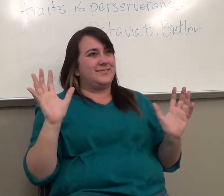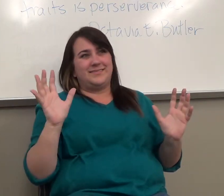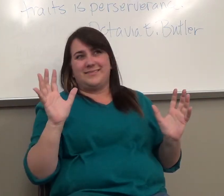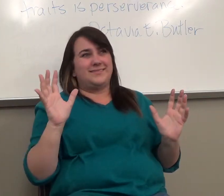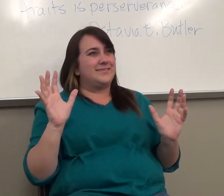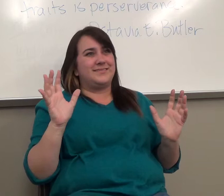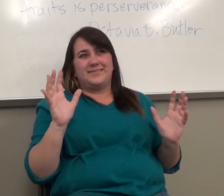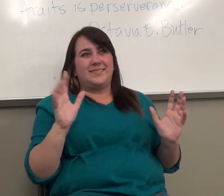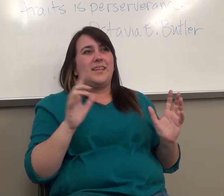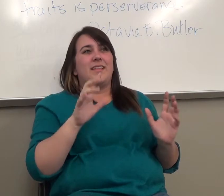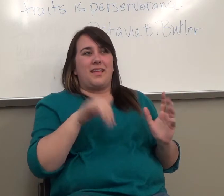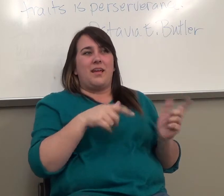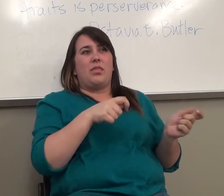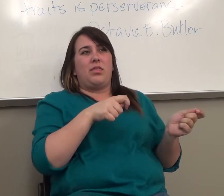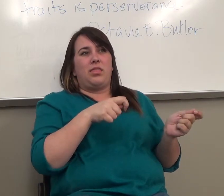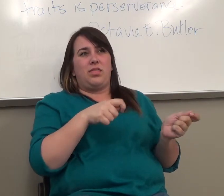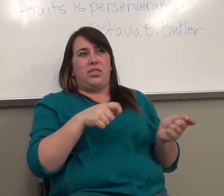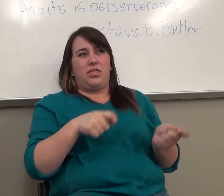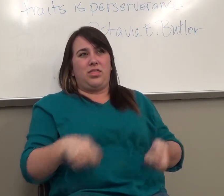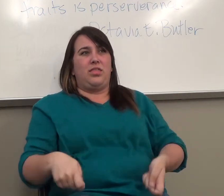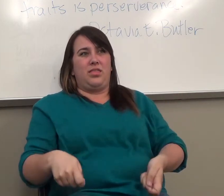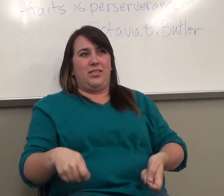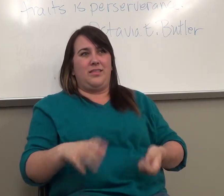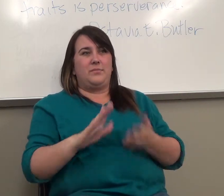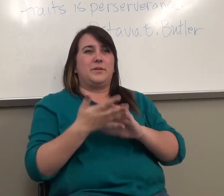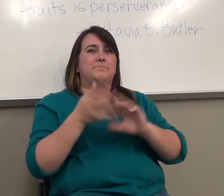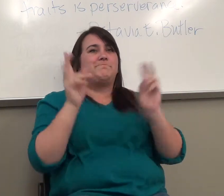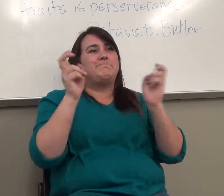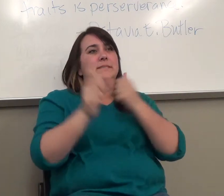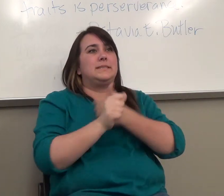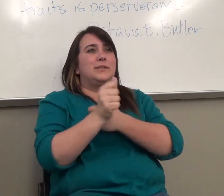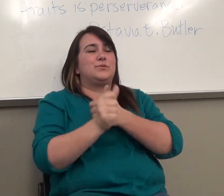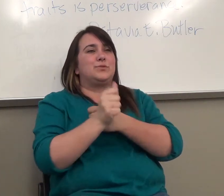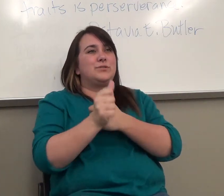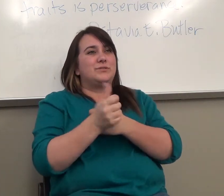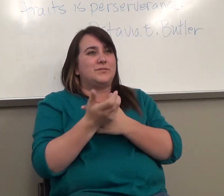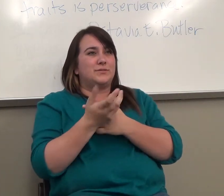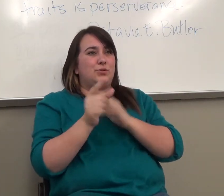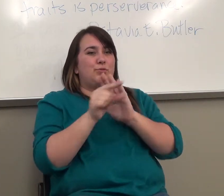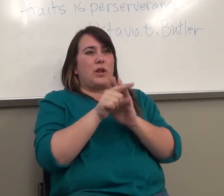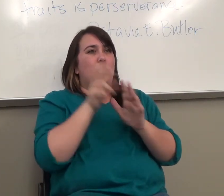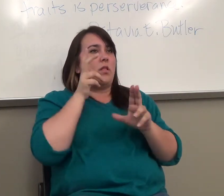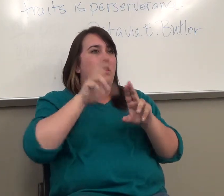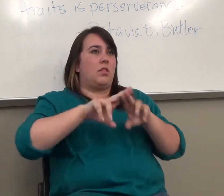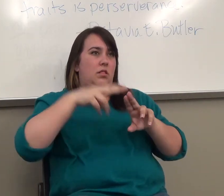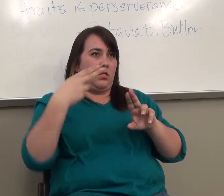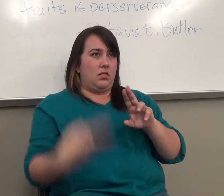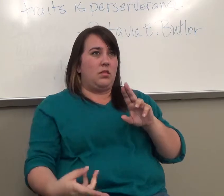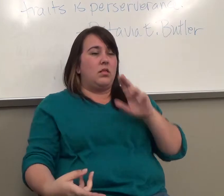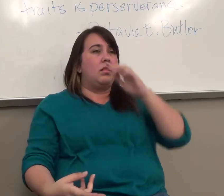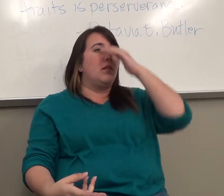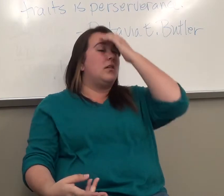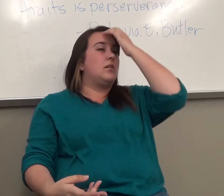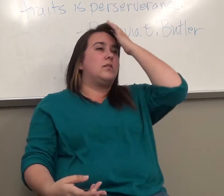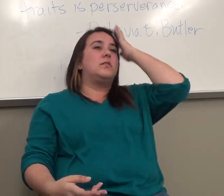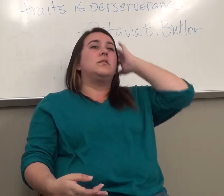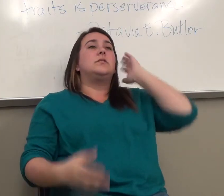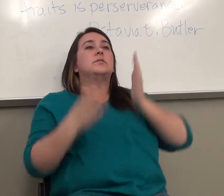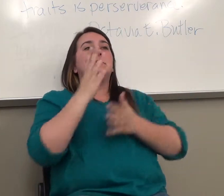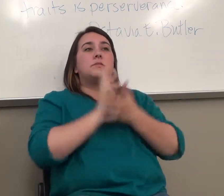then it gets dangerous. Okay, then the grades can start to drop. So some people have some notes right here